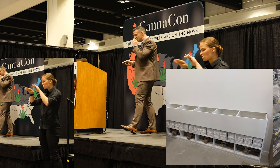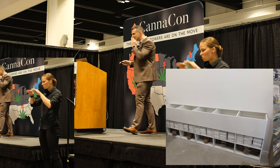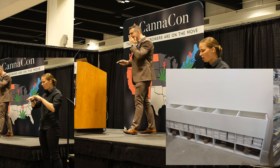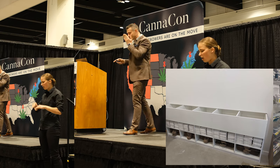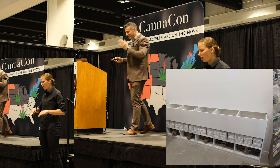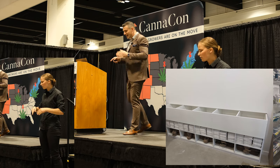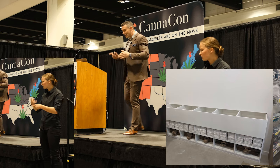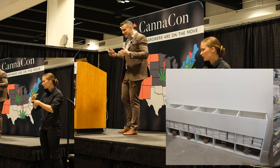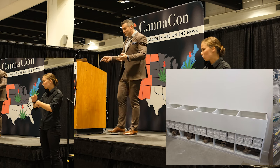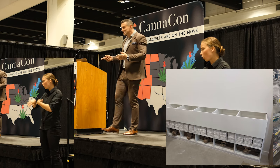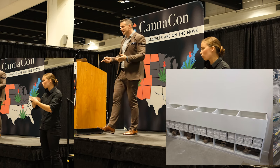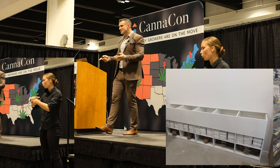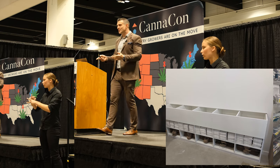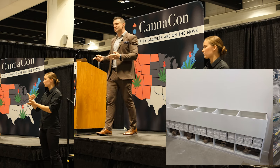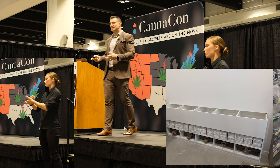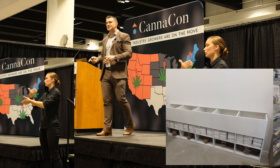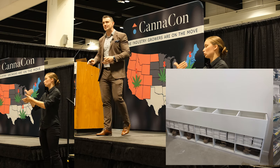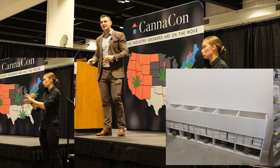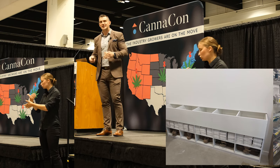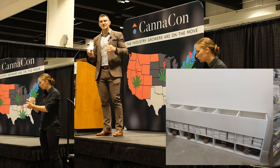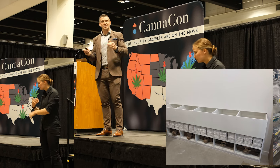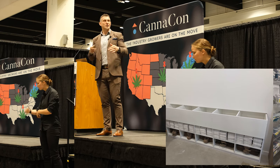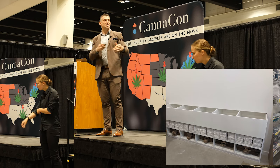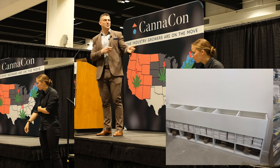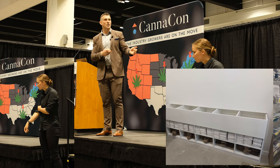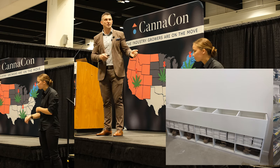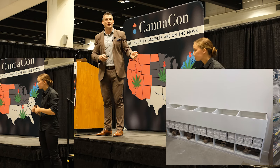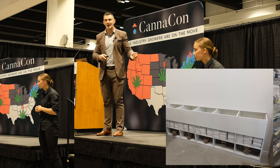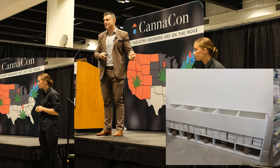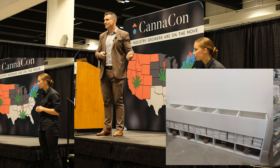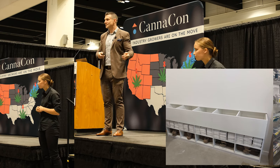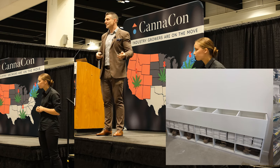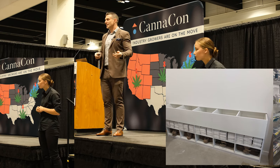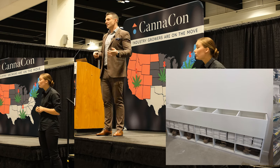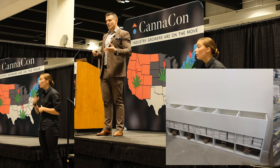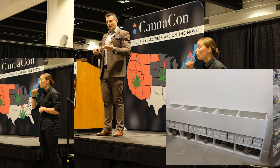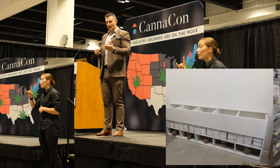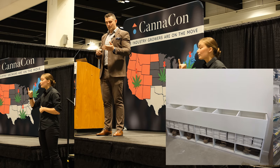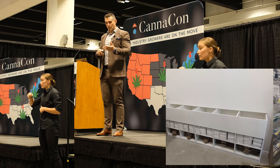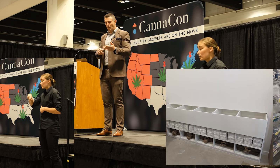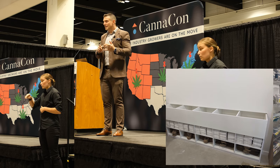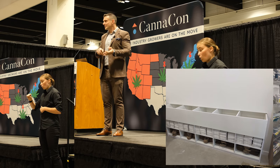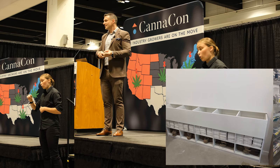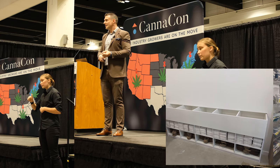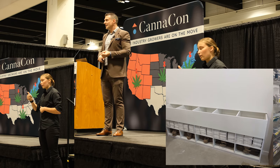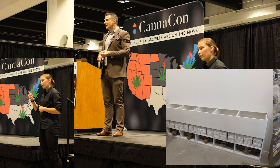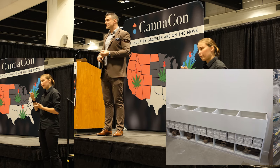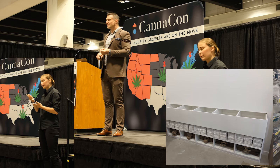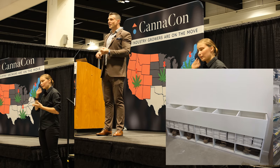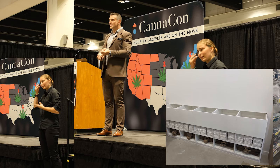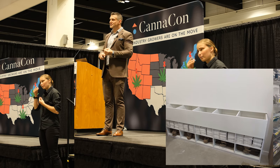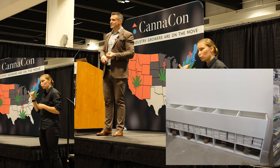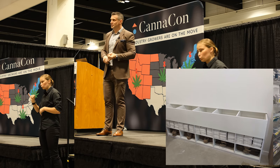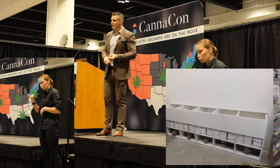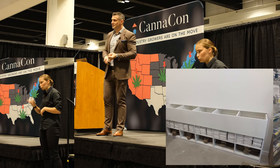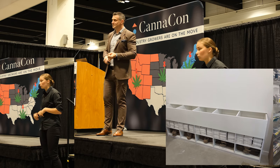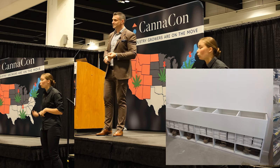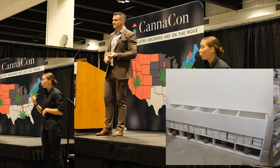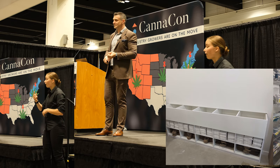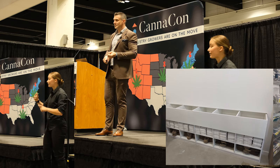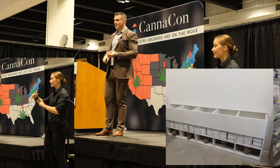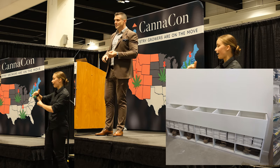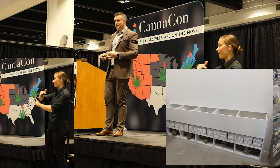product fresh. Now, as a retail dispensary, there's some considerations we want to look at. One is environmental